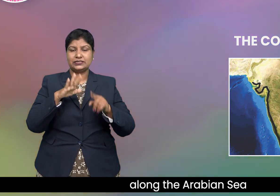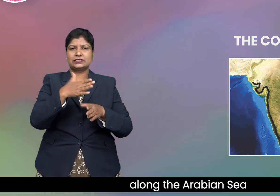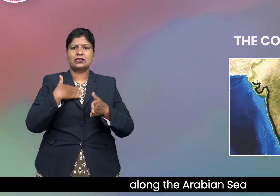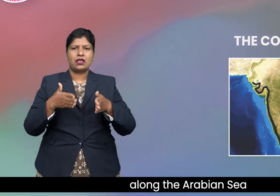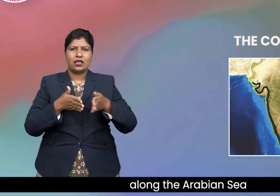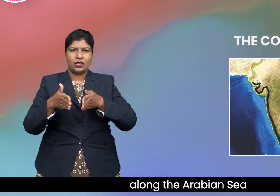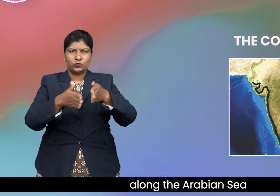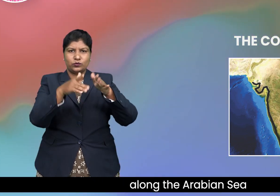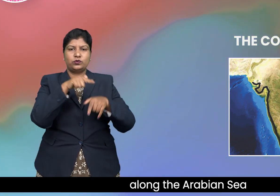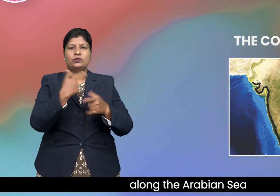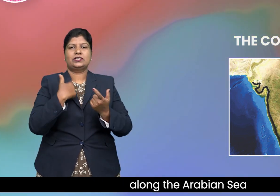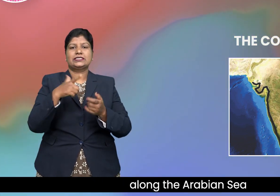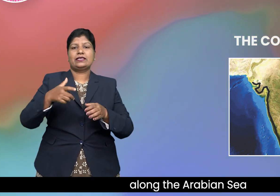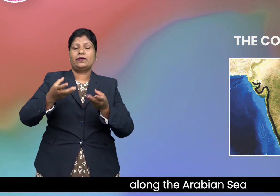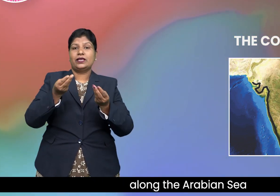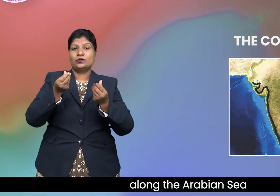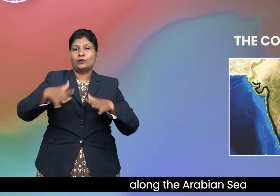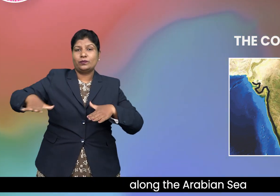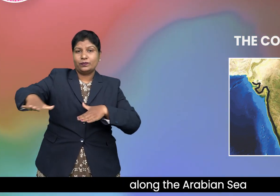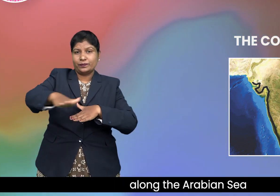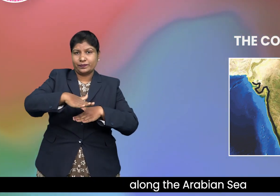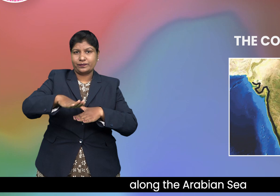strips along the Arabian Sea